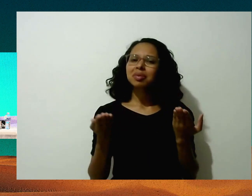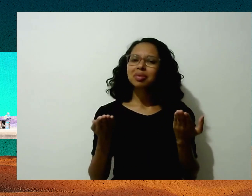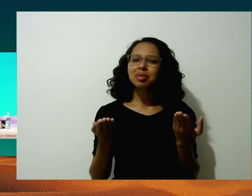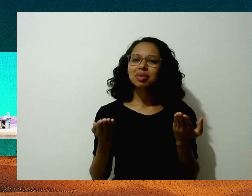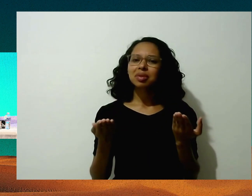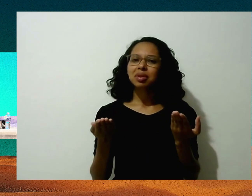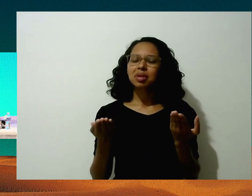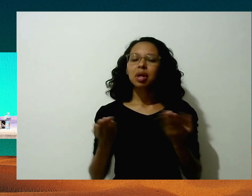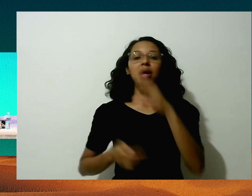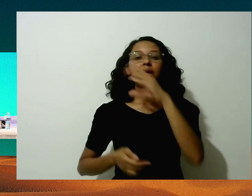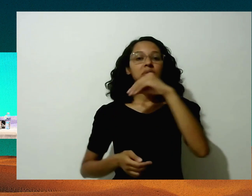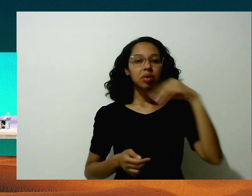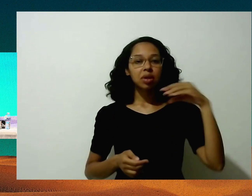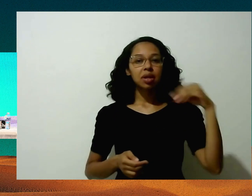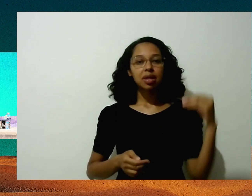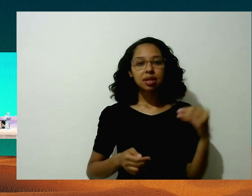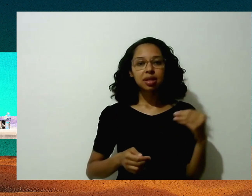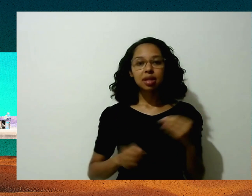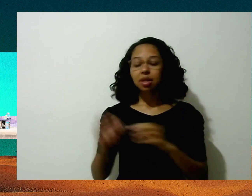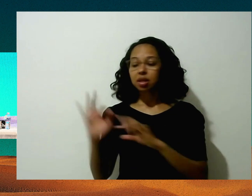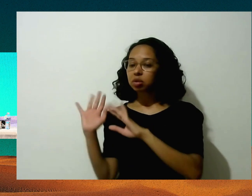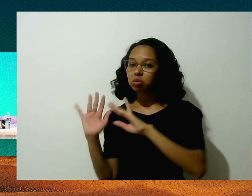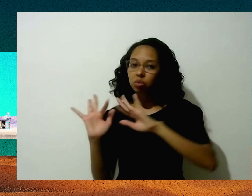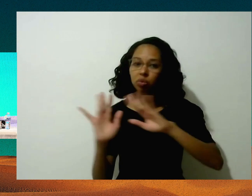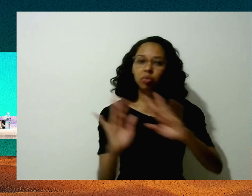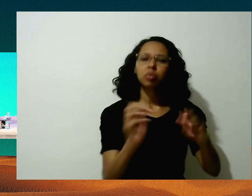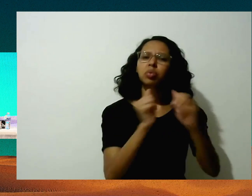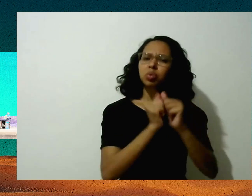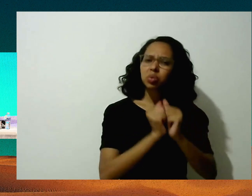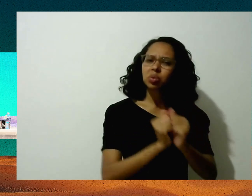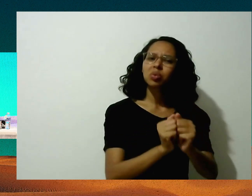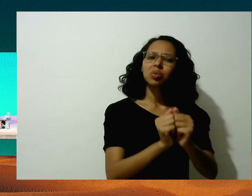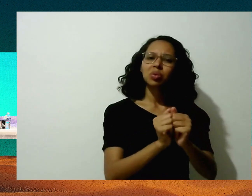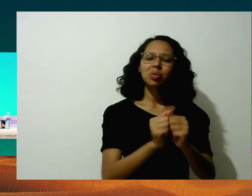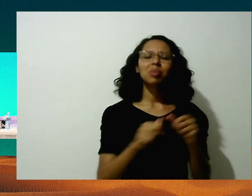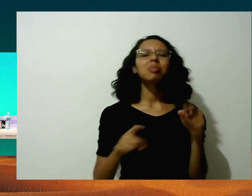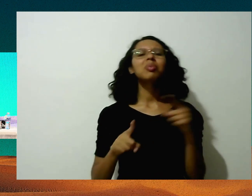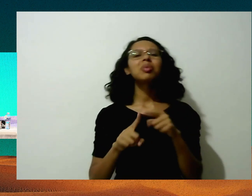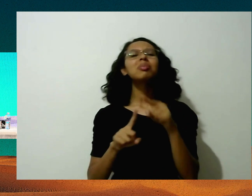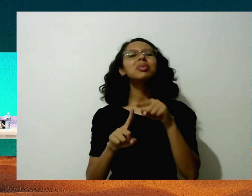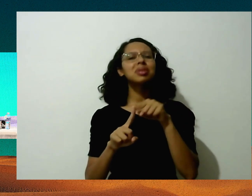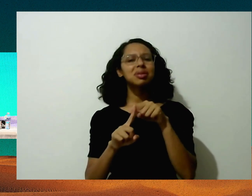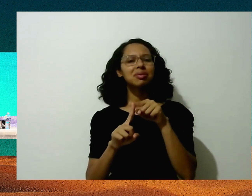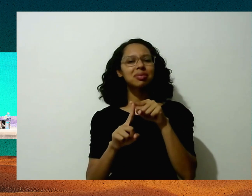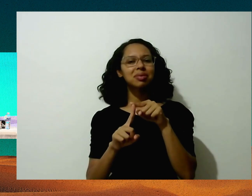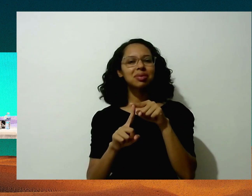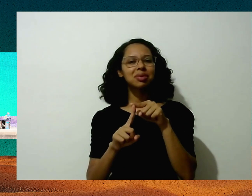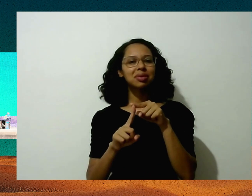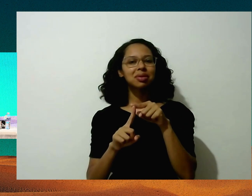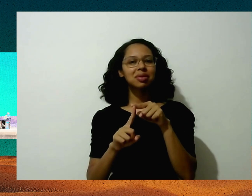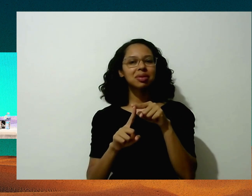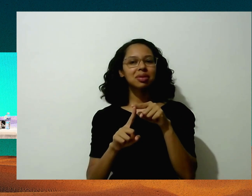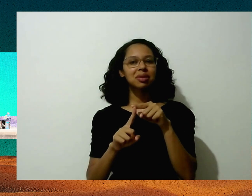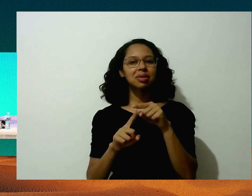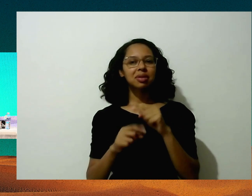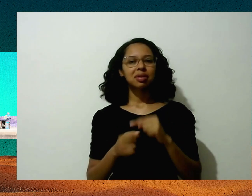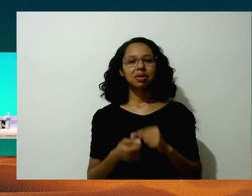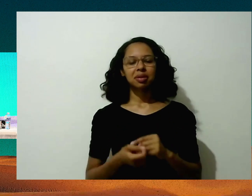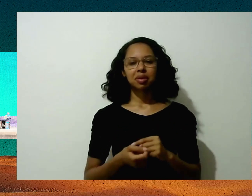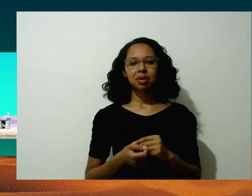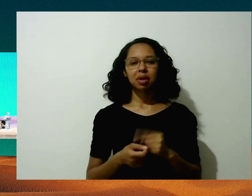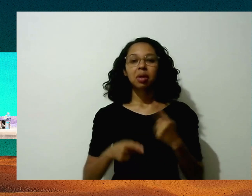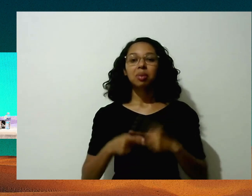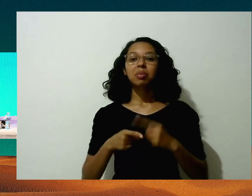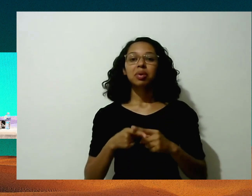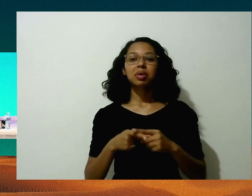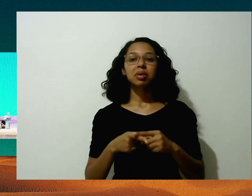também estão ajudando nisso? Why our teenagers are helping with that? Porque Deus falou na sua palavra e nós obedecemos. Because